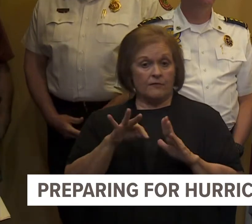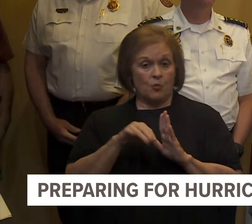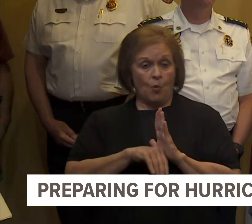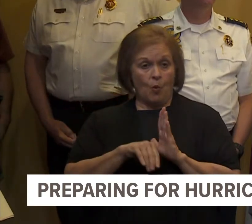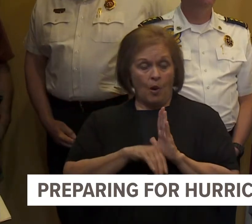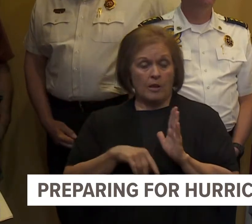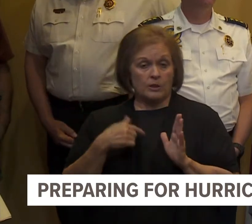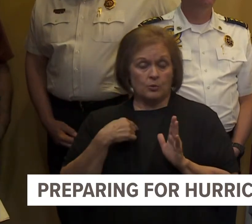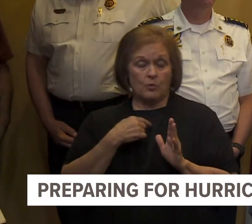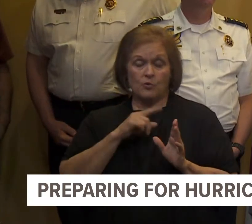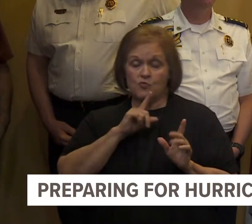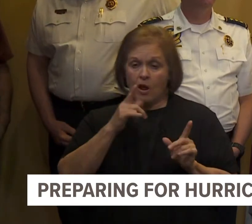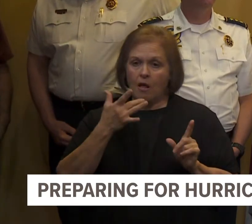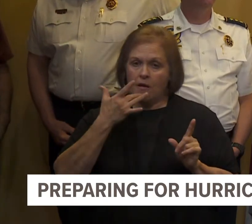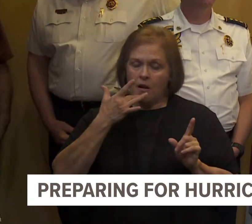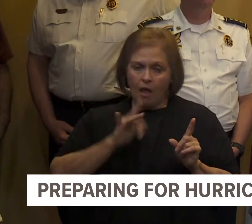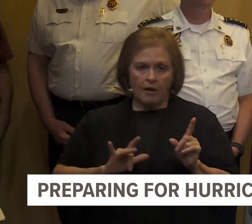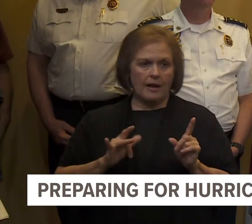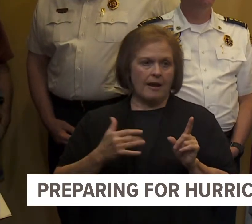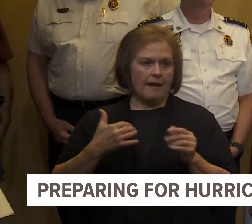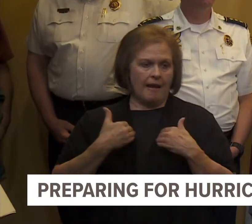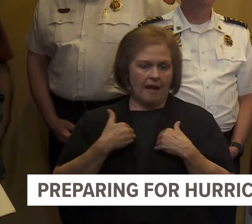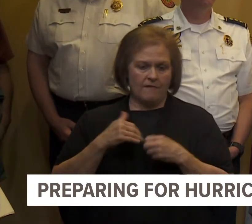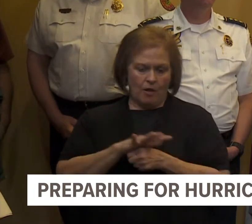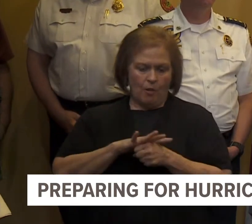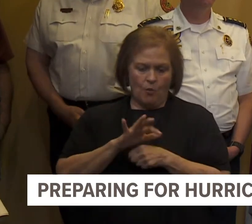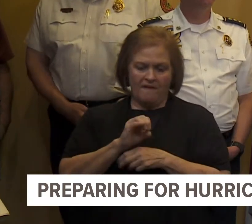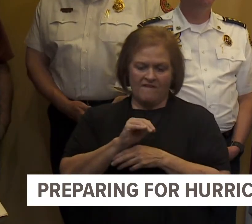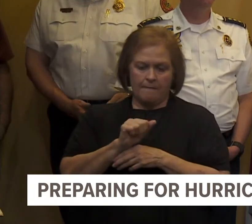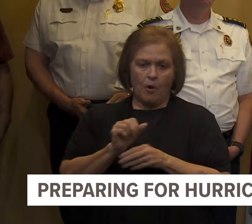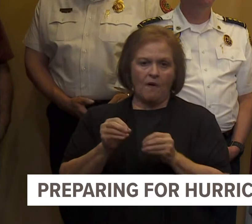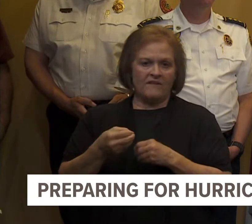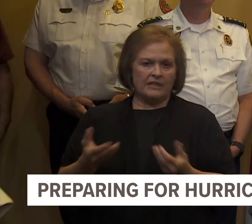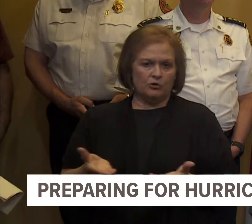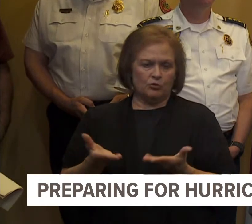we're really lucky to have a local FEMA office here.